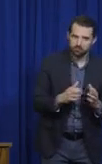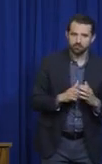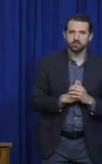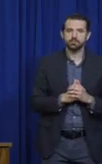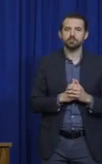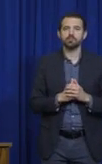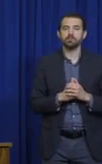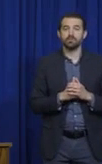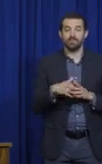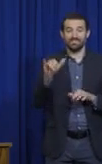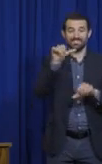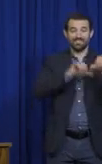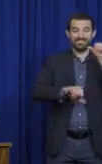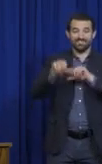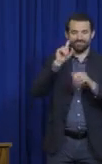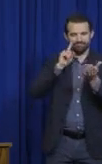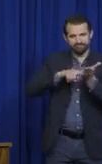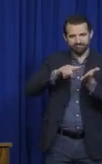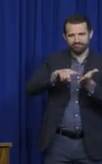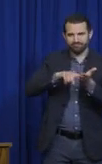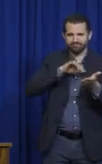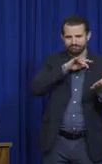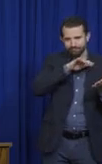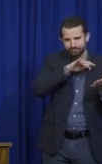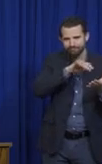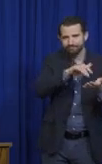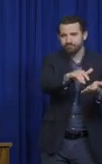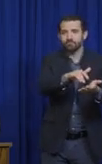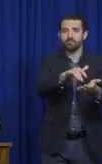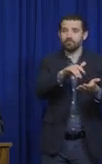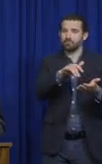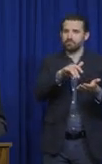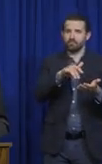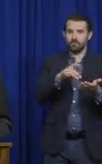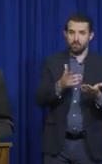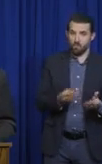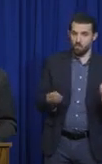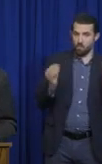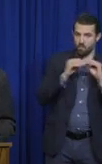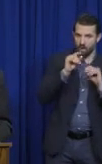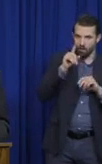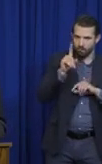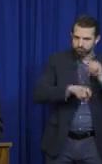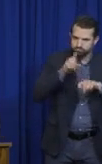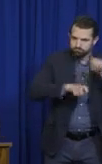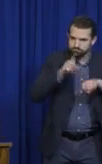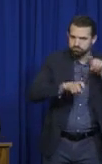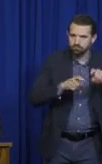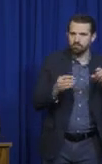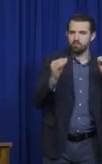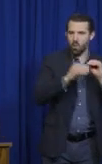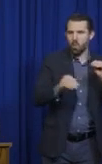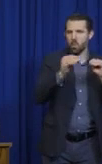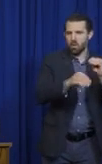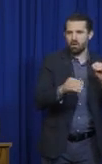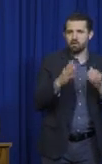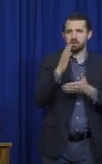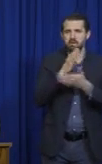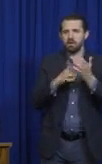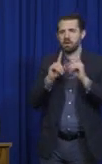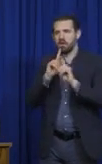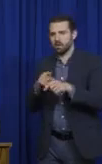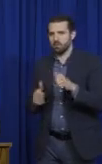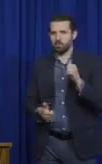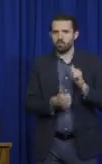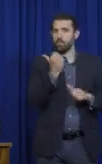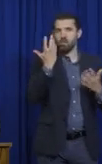scientifically, there are still more questions than answers. Although antibodies can be detected, we